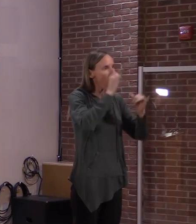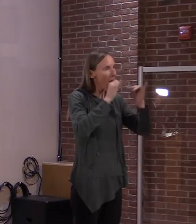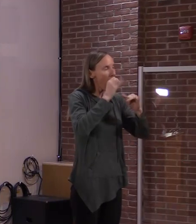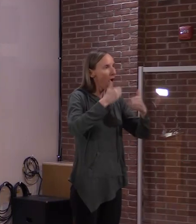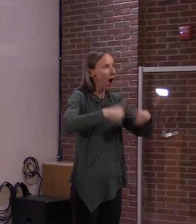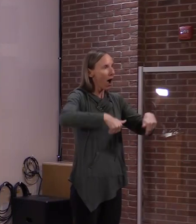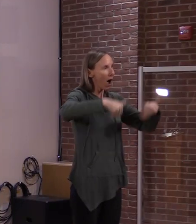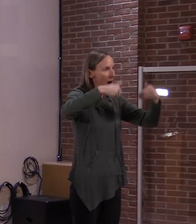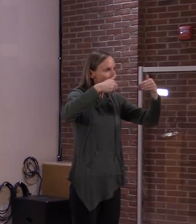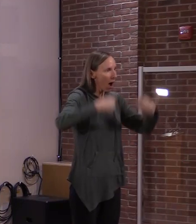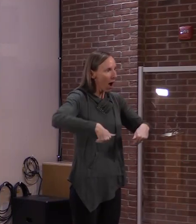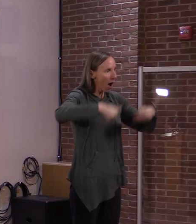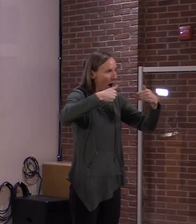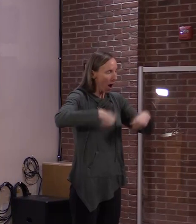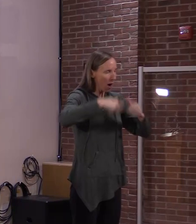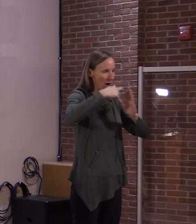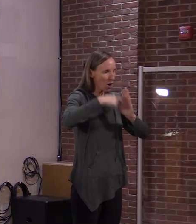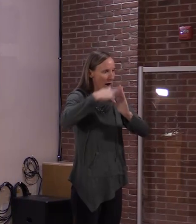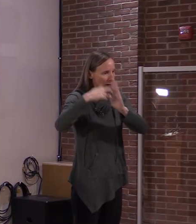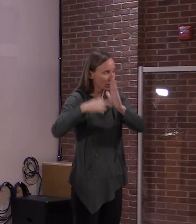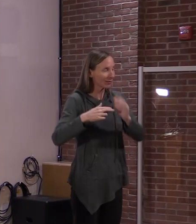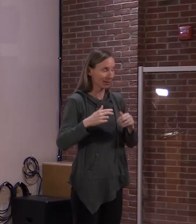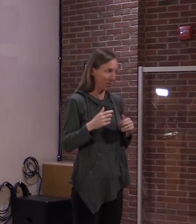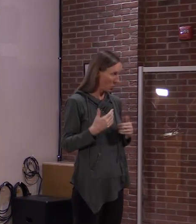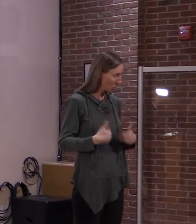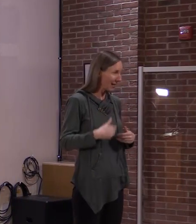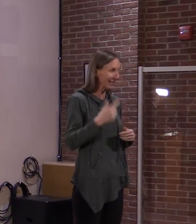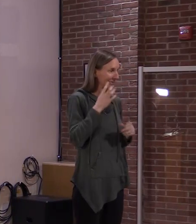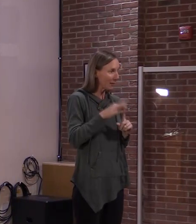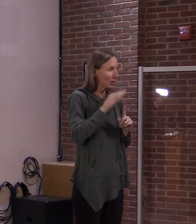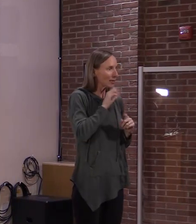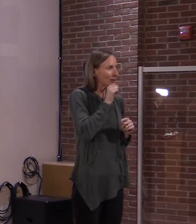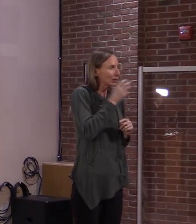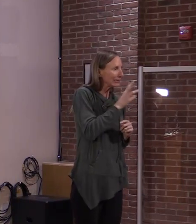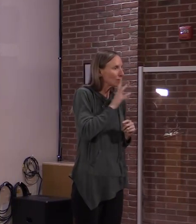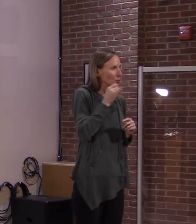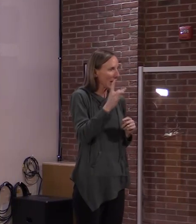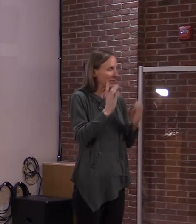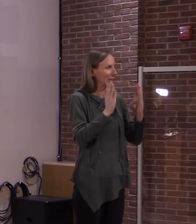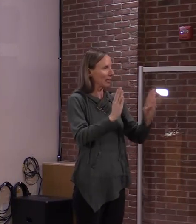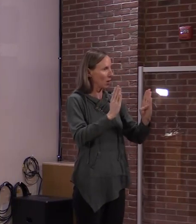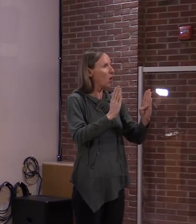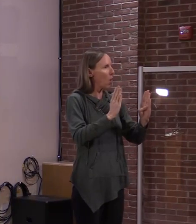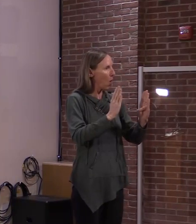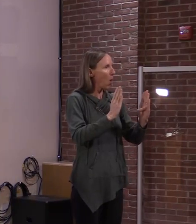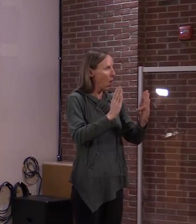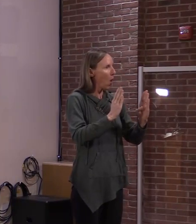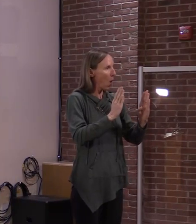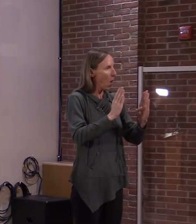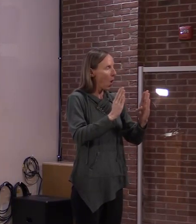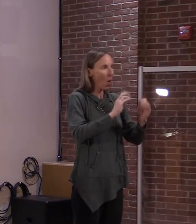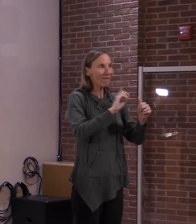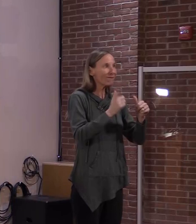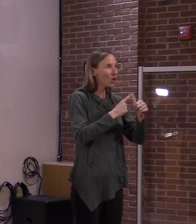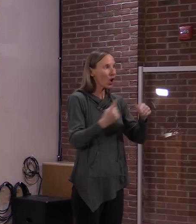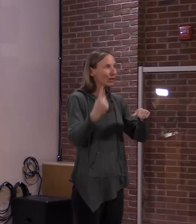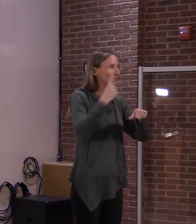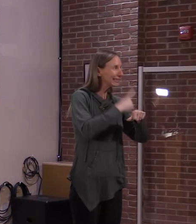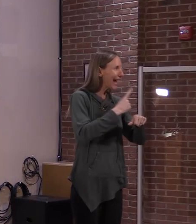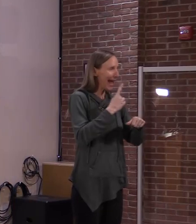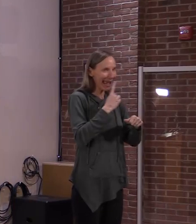is especially with the 16 to 18 year olds on the first day. I